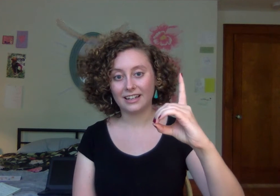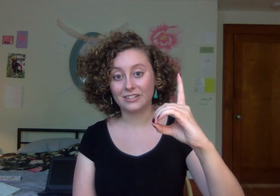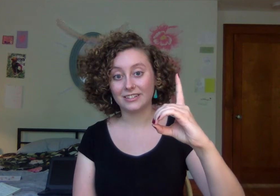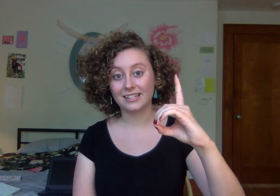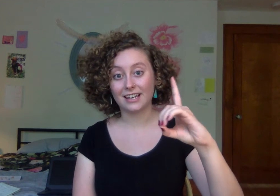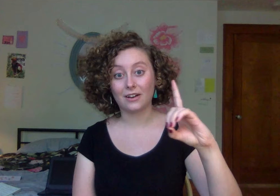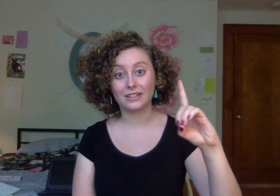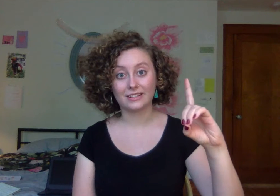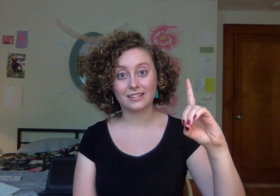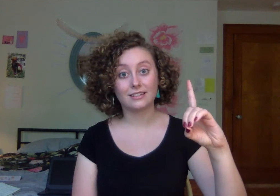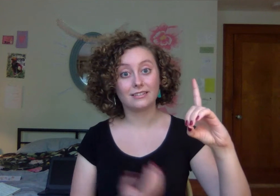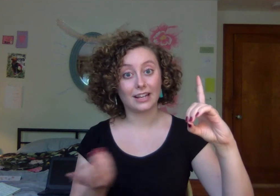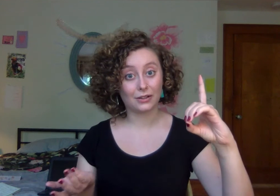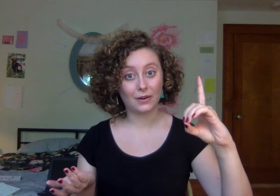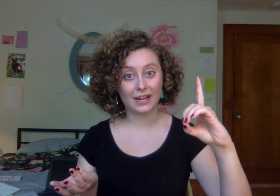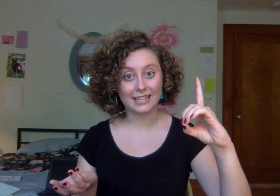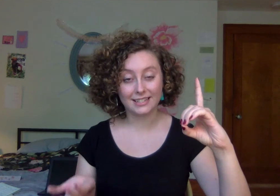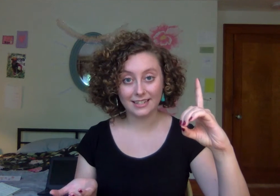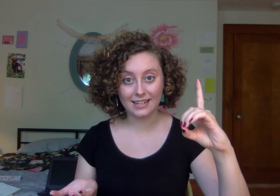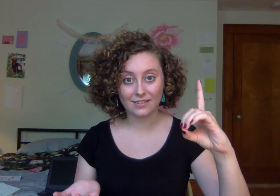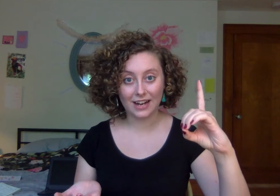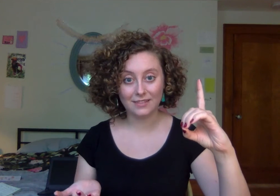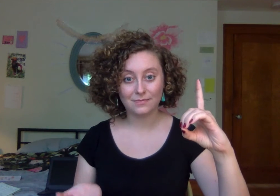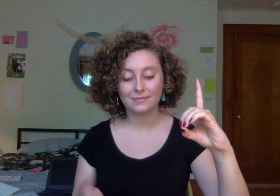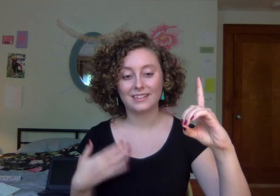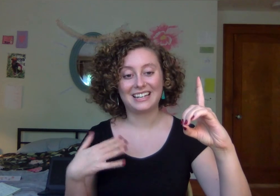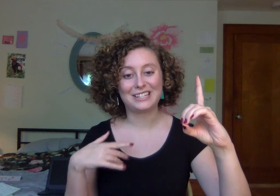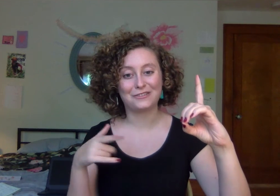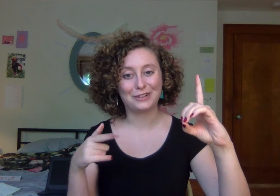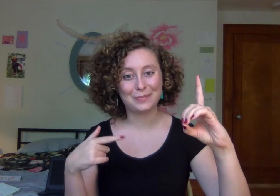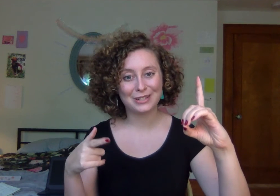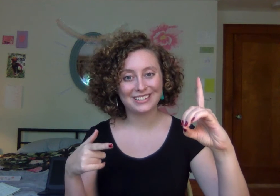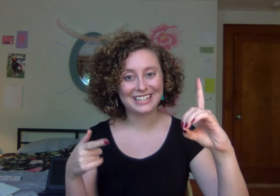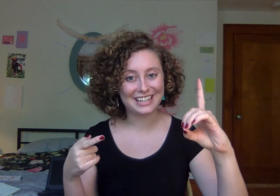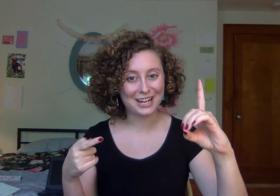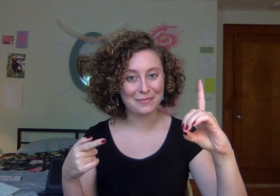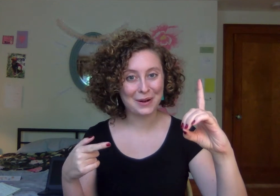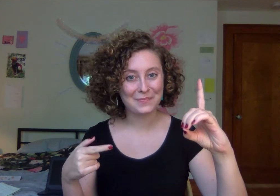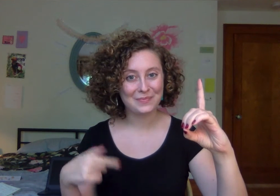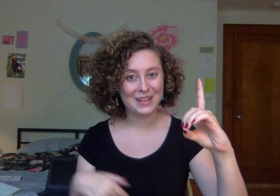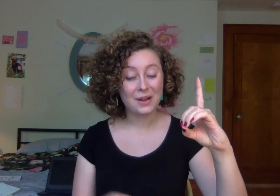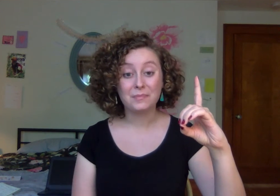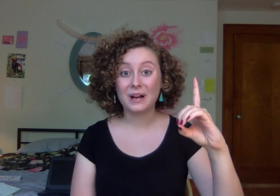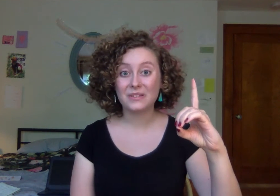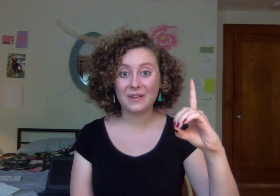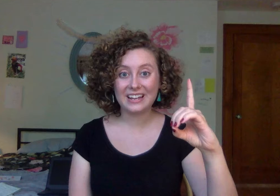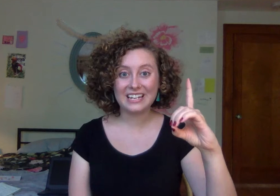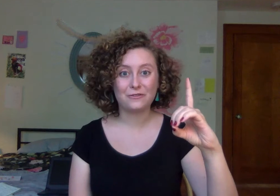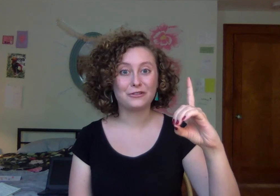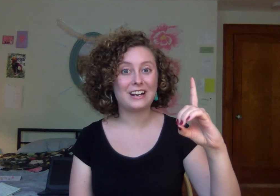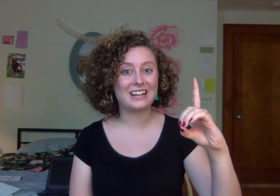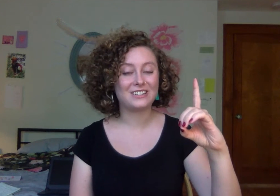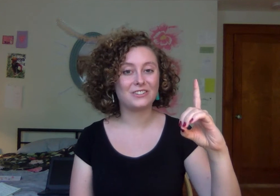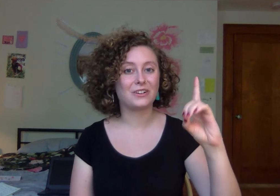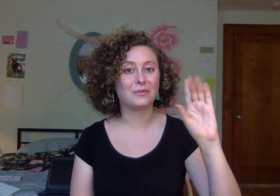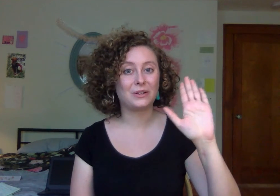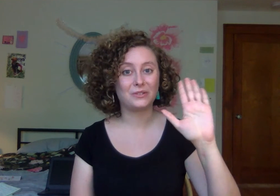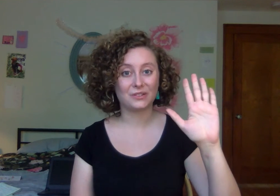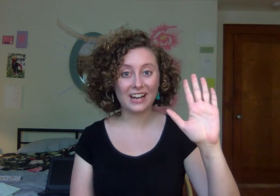you can see how it looks like a lowercase d, right? It's flipped in the camera. By the way, if you're right-handed, you're going to want to use your right